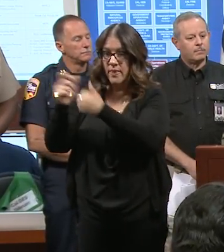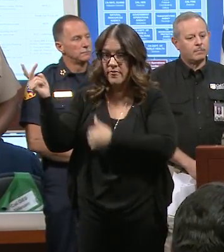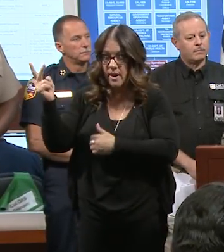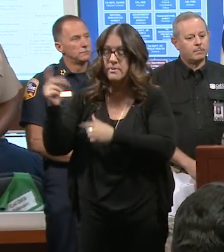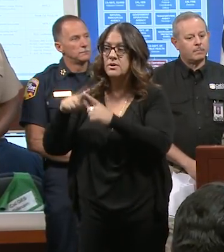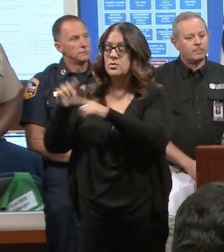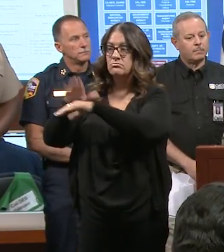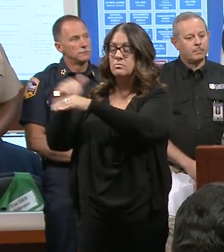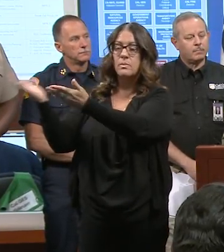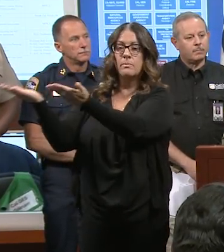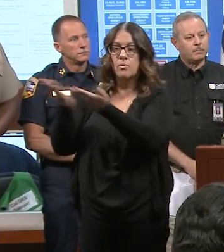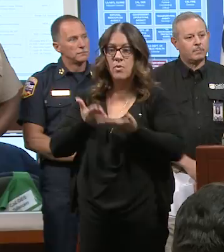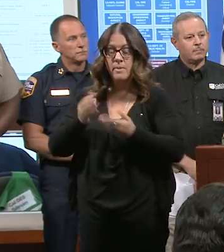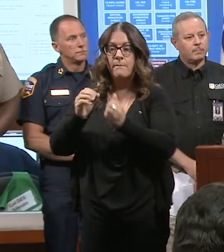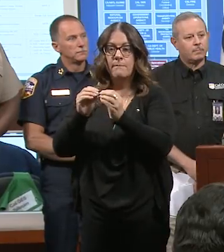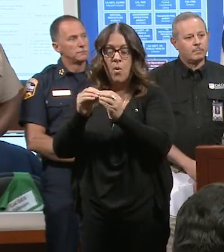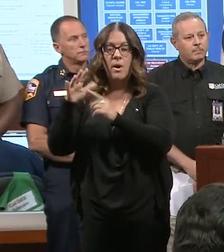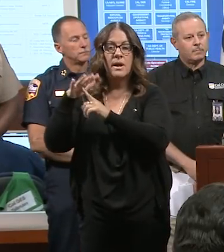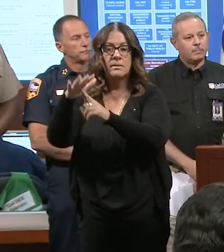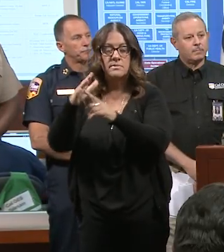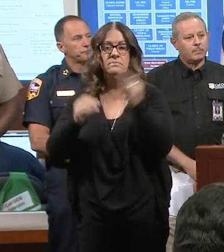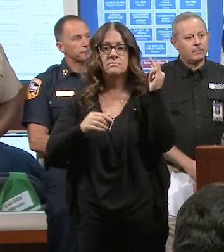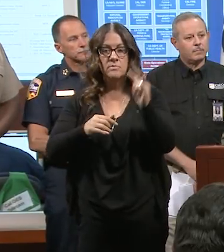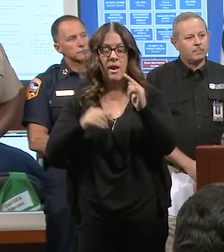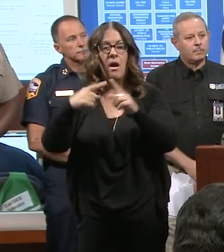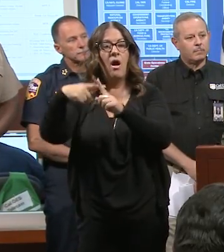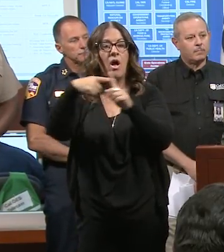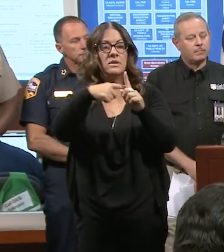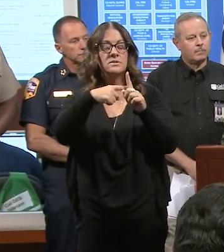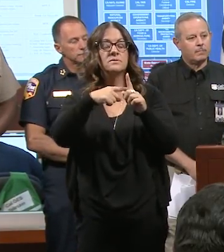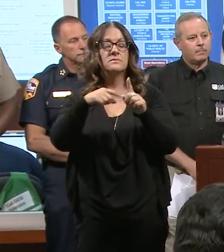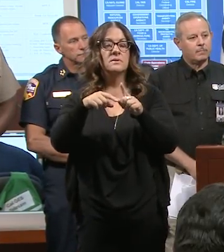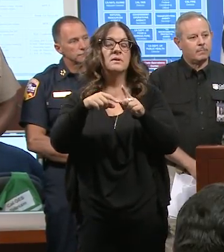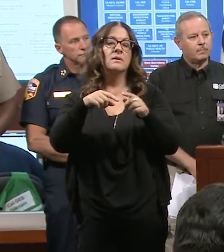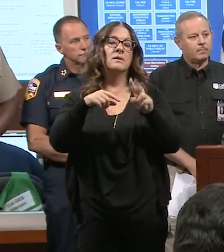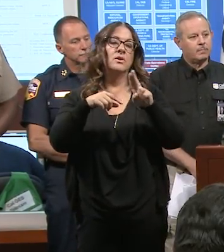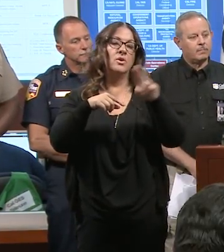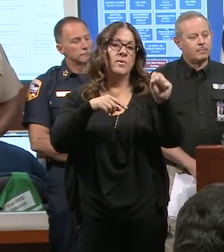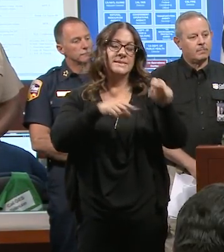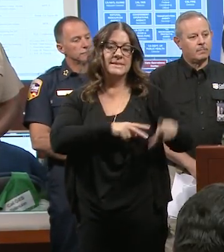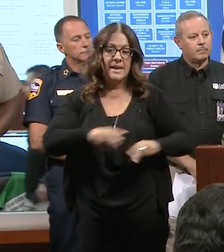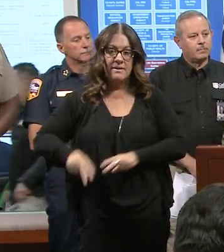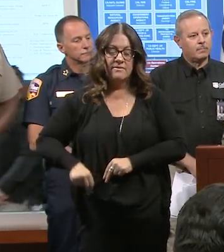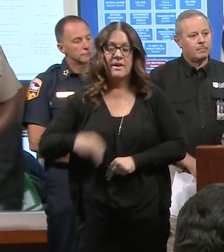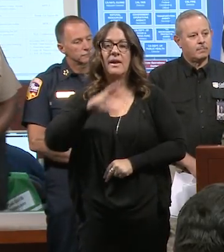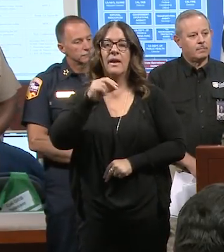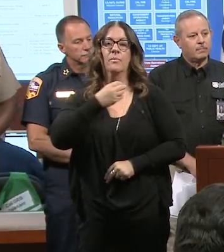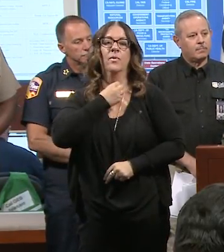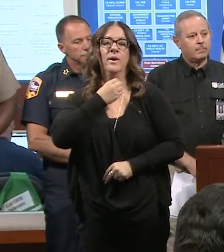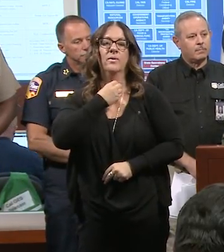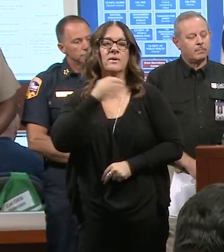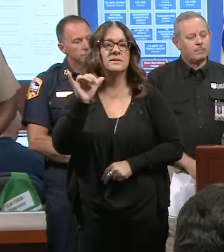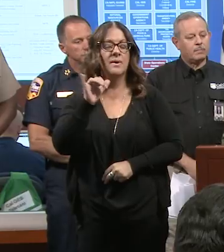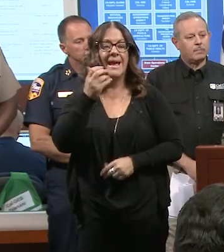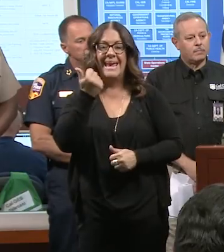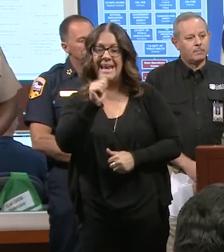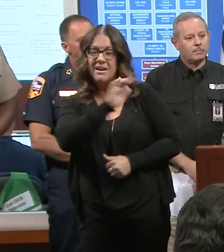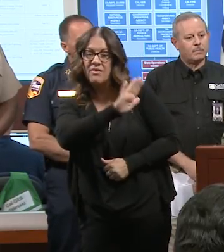begun coordination with the United States Navy and the United States Marine Corps to bring in any fire suppression capable aircraft and crews that they